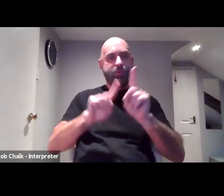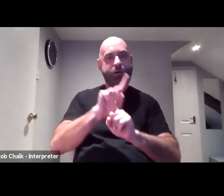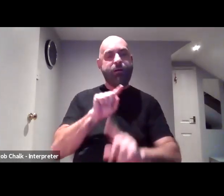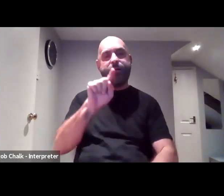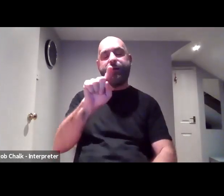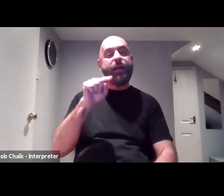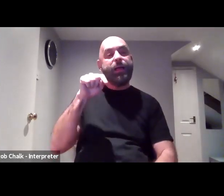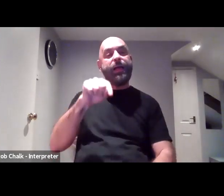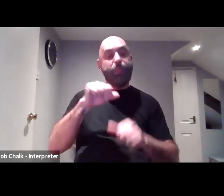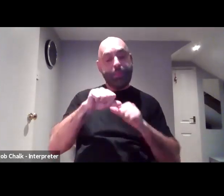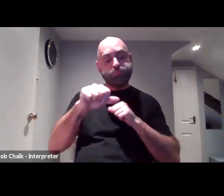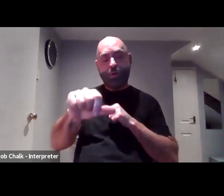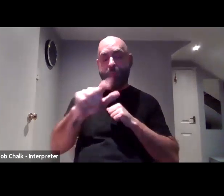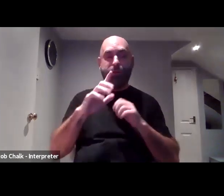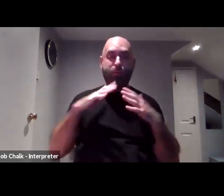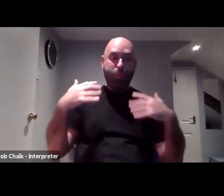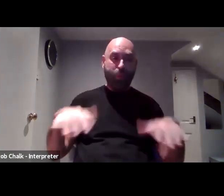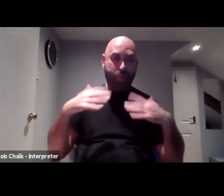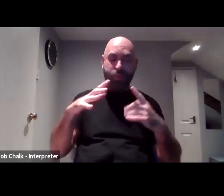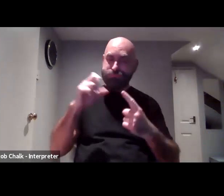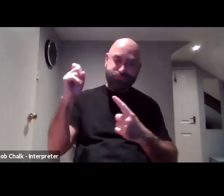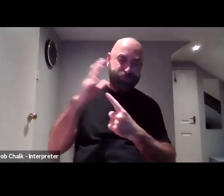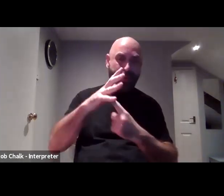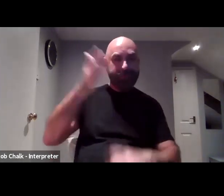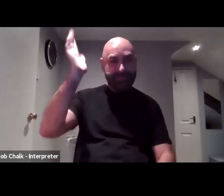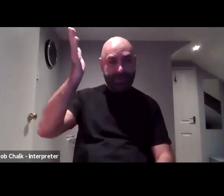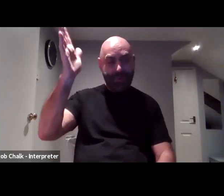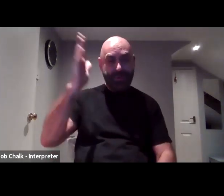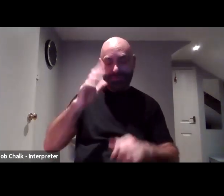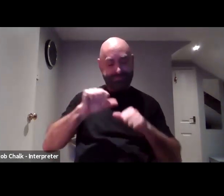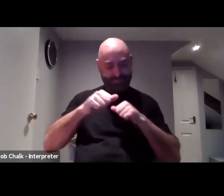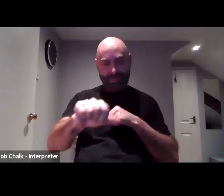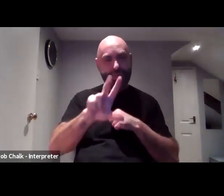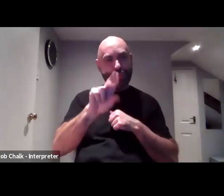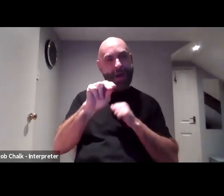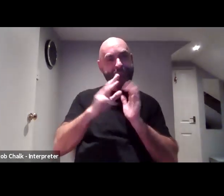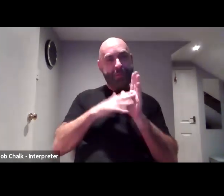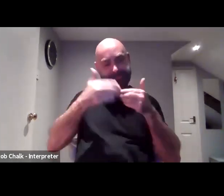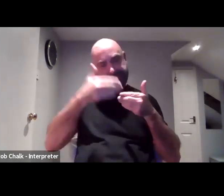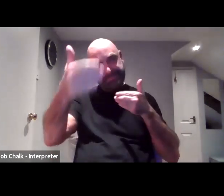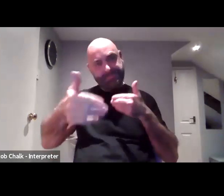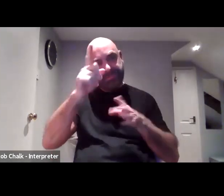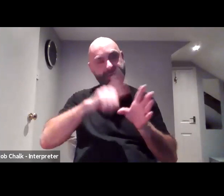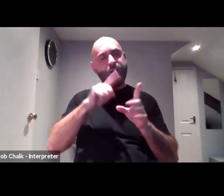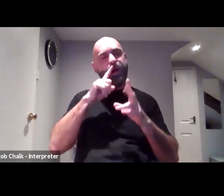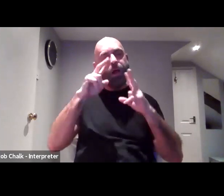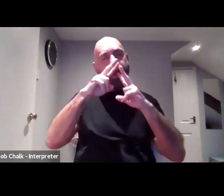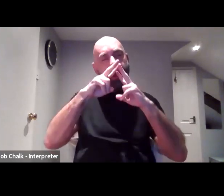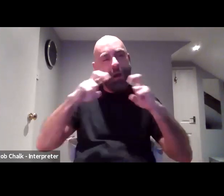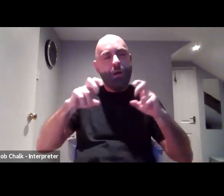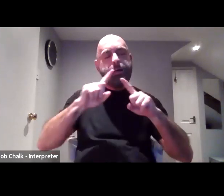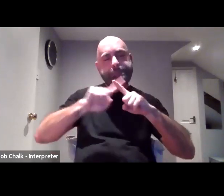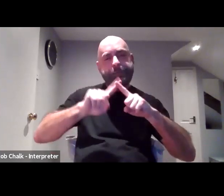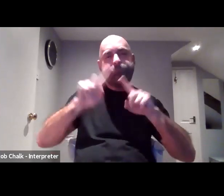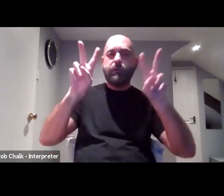We have a program of incredibly eminent speakers lined up over the next 12 months, who will be looking at a range